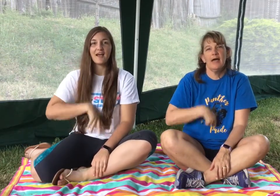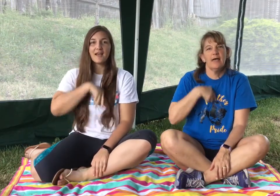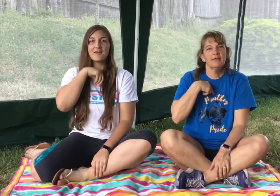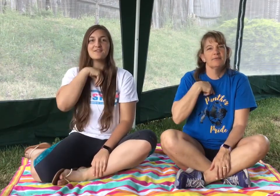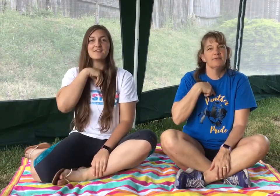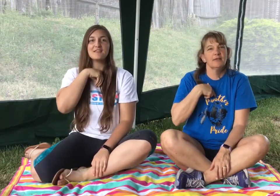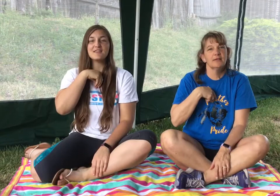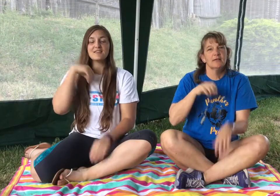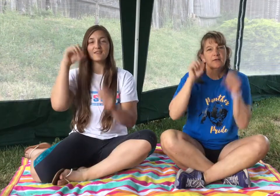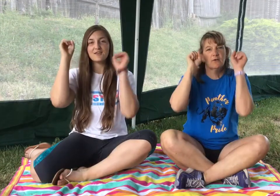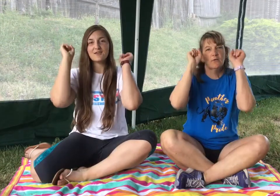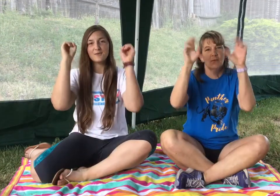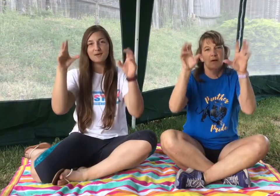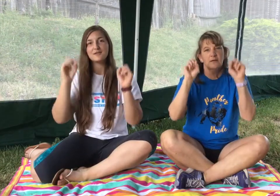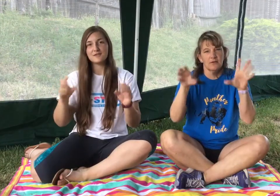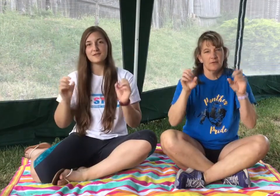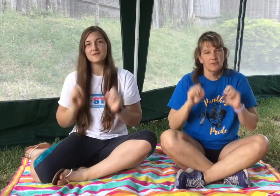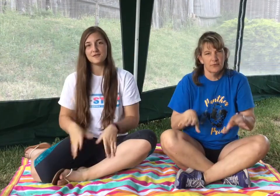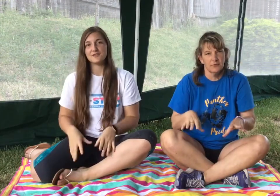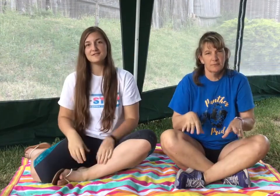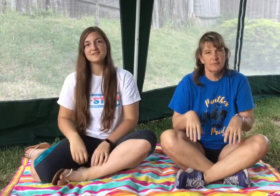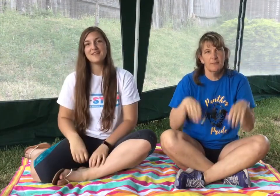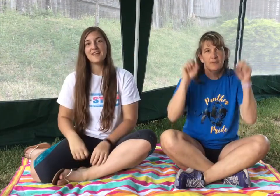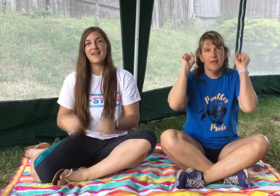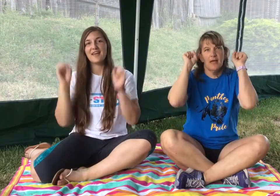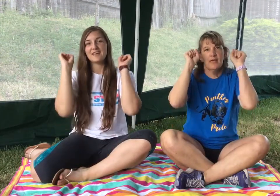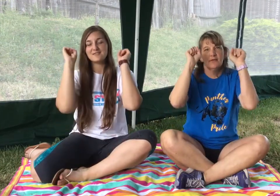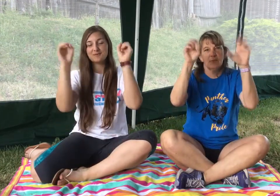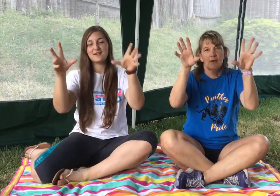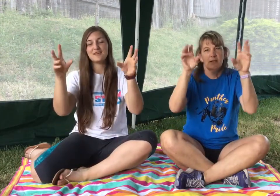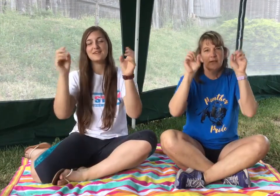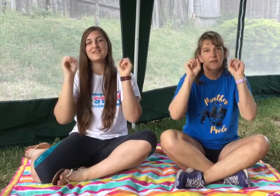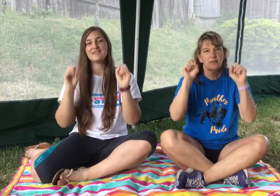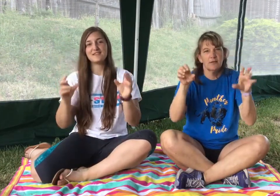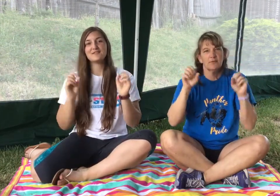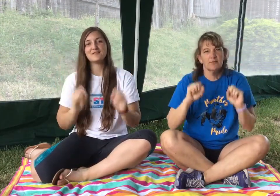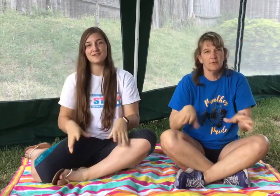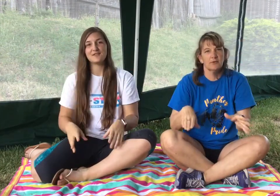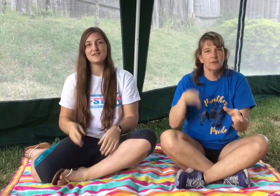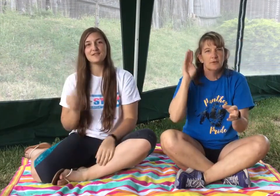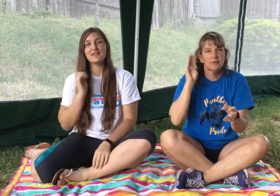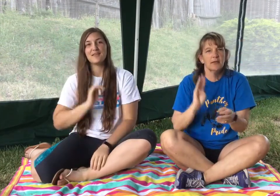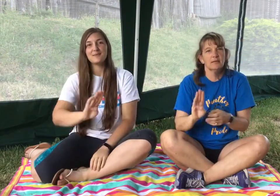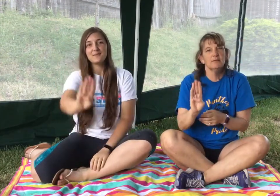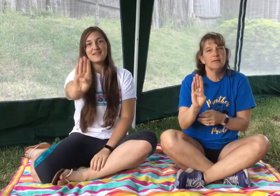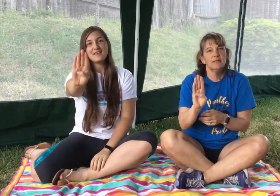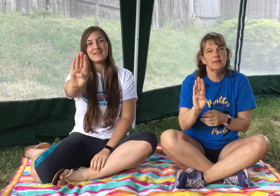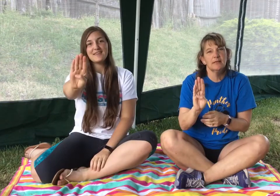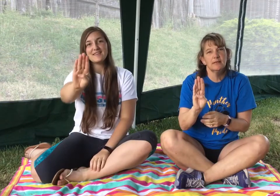I feel wonderful, as wonderful can be.